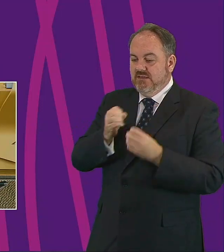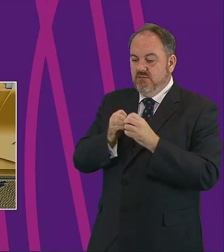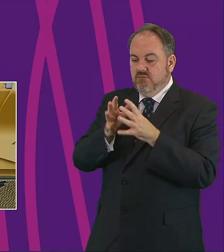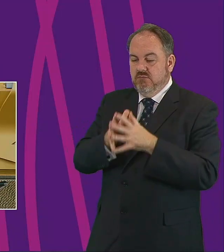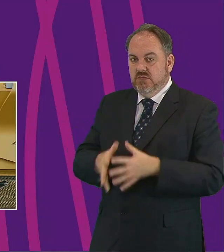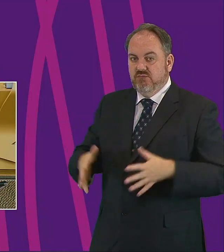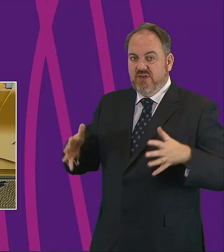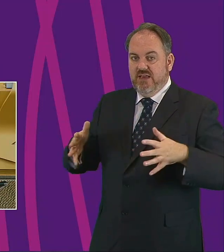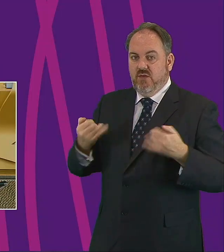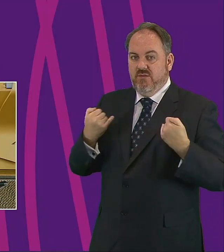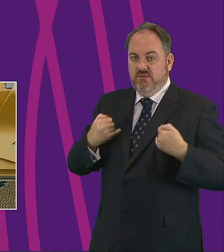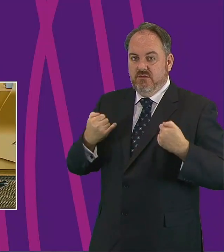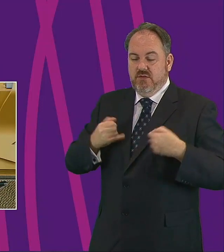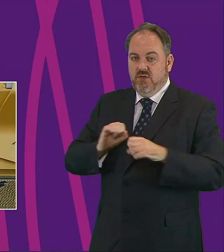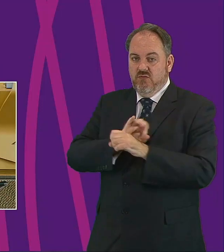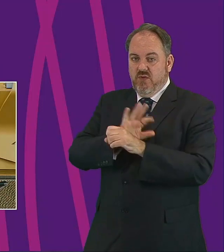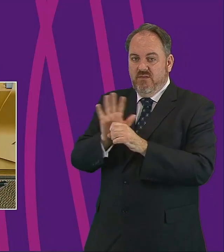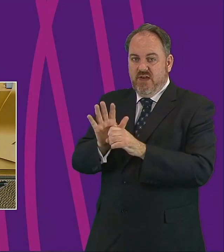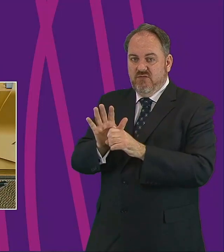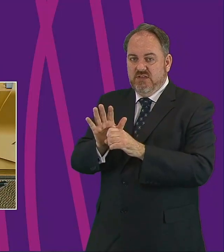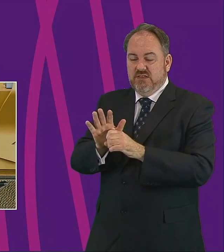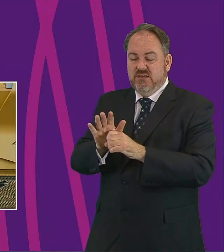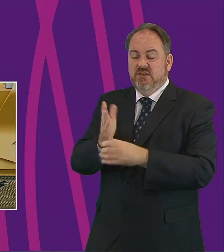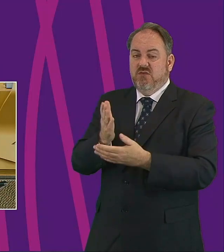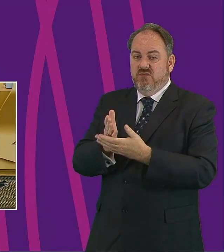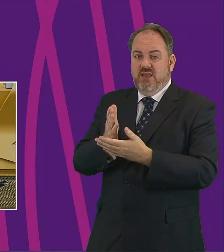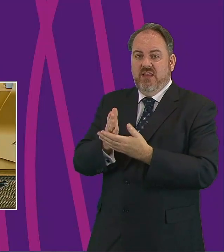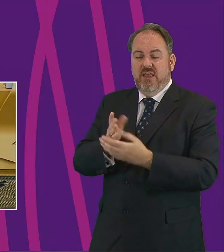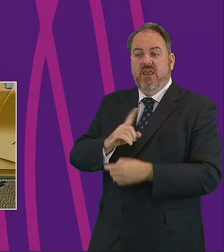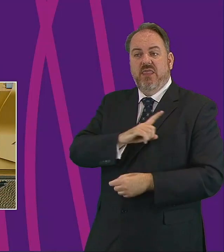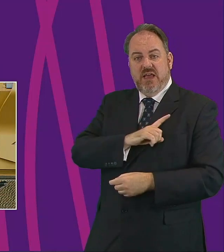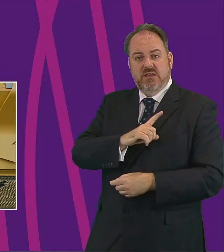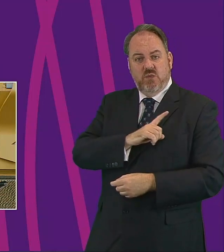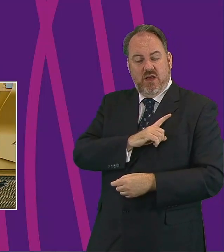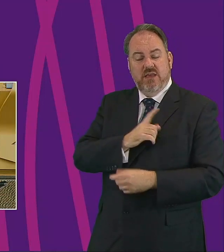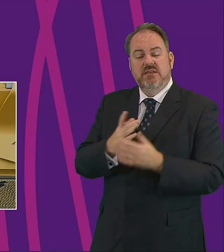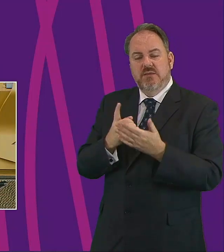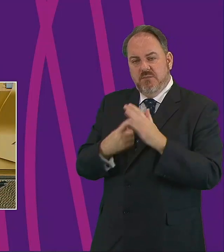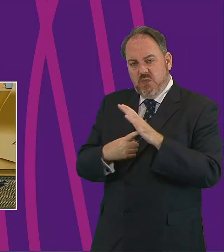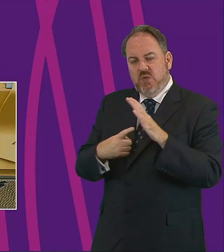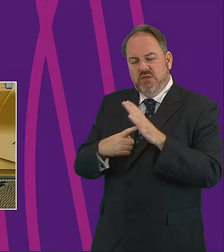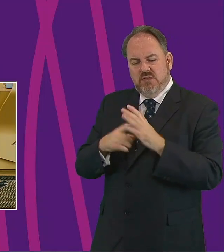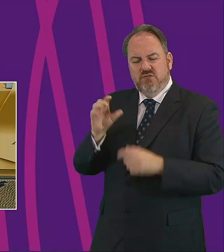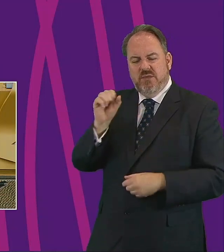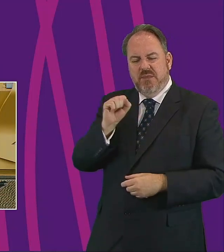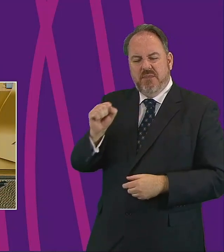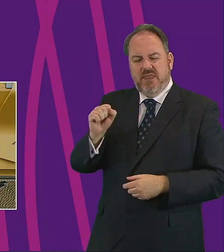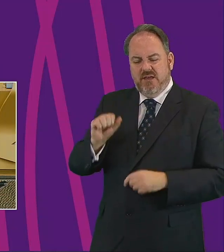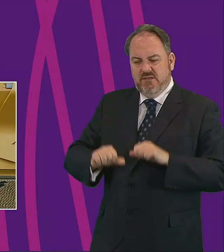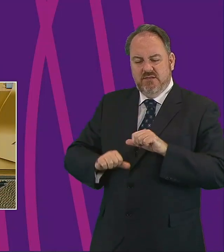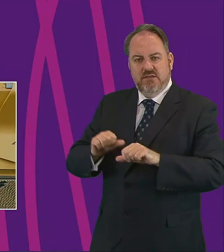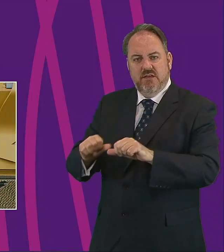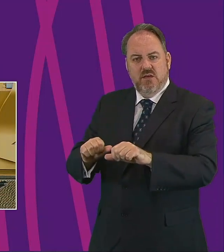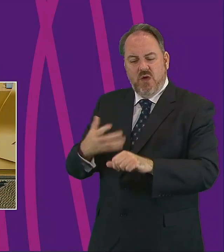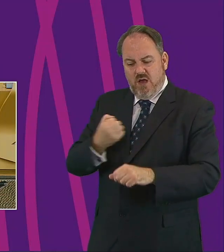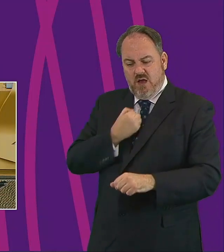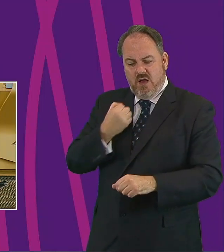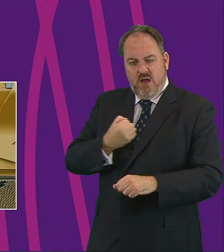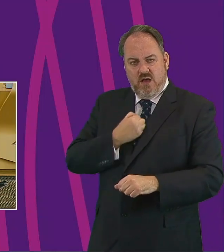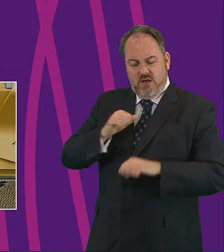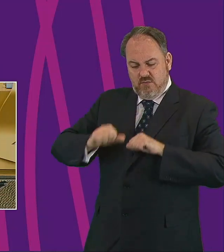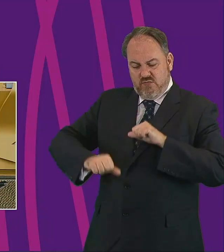well. That's why the arrangements that I have set out are important, but that we are also going through a process